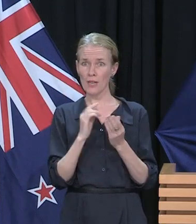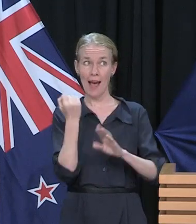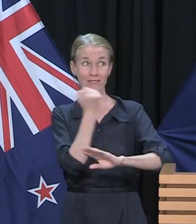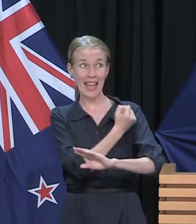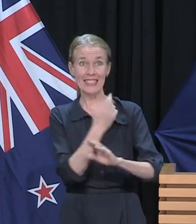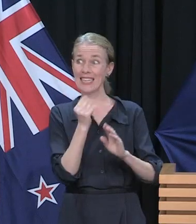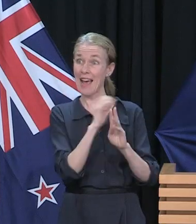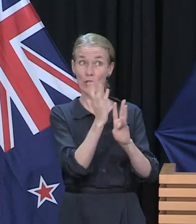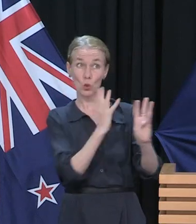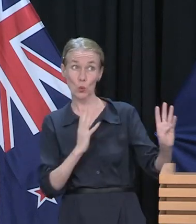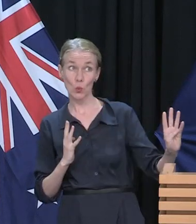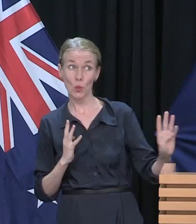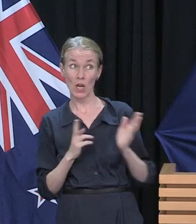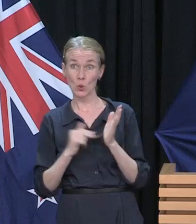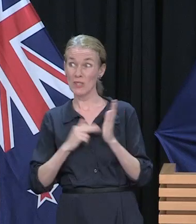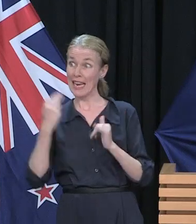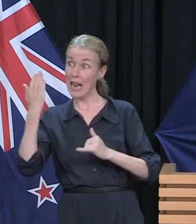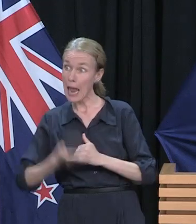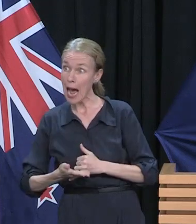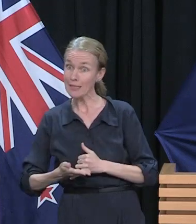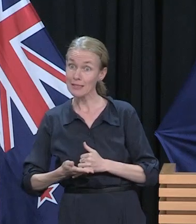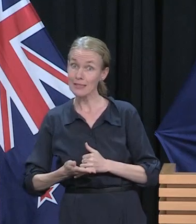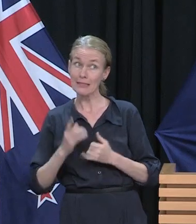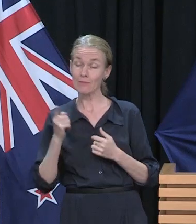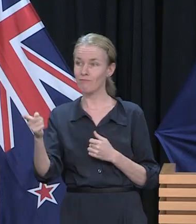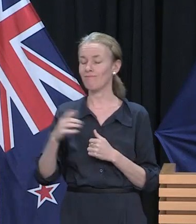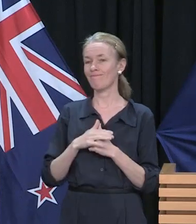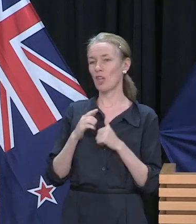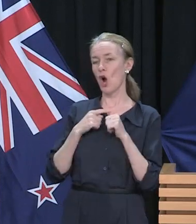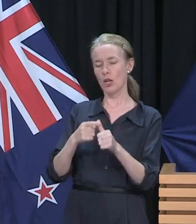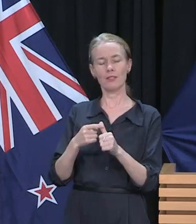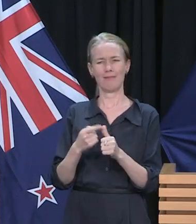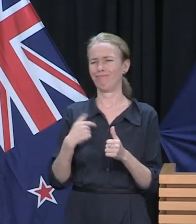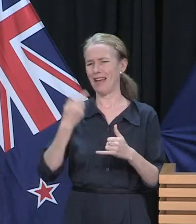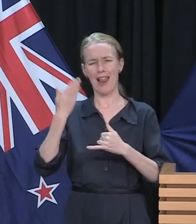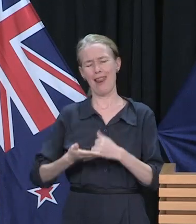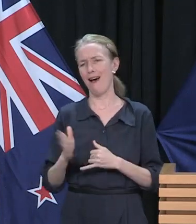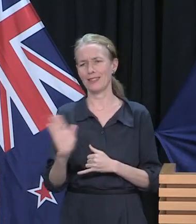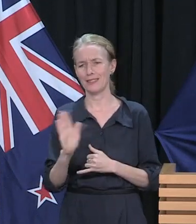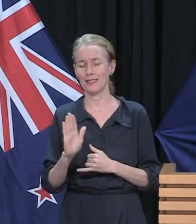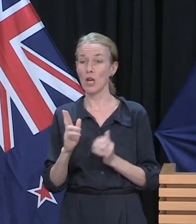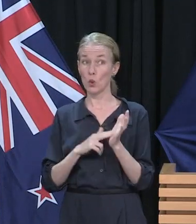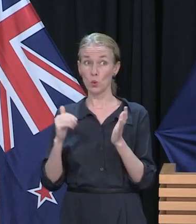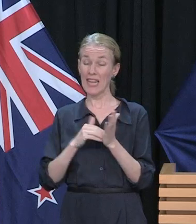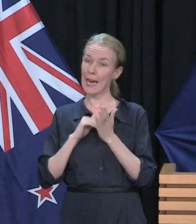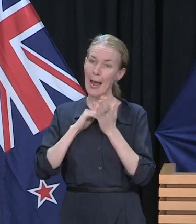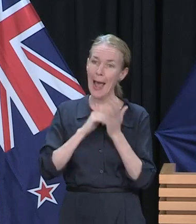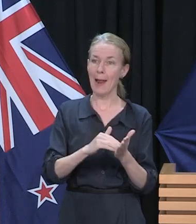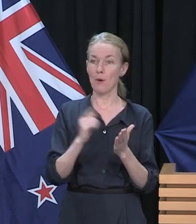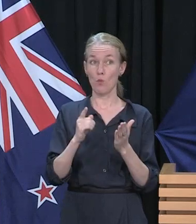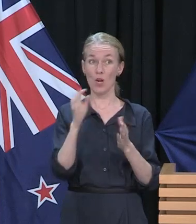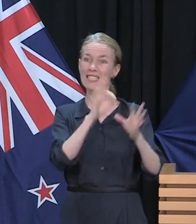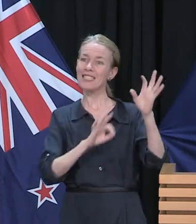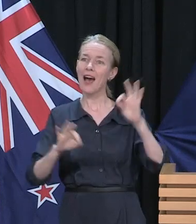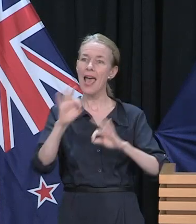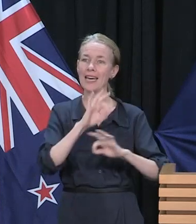bit? Look, I wouldn't say that we're at the bottom of the list. Obviously, New Zealand's doing its part around, you know, the international research effort to ensure